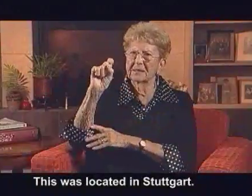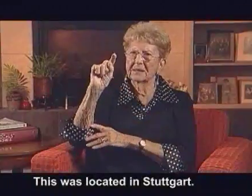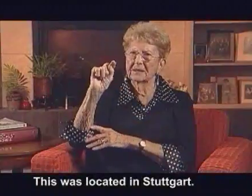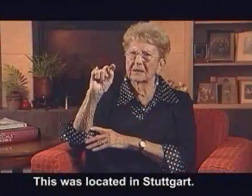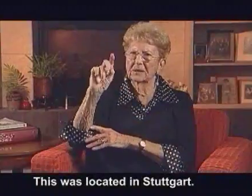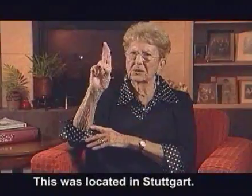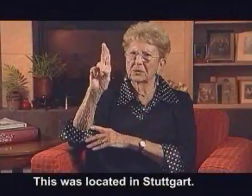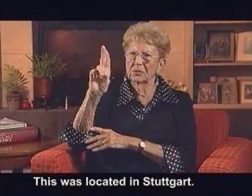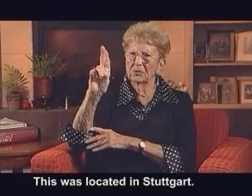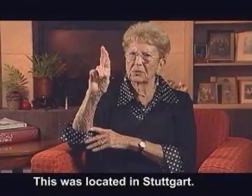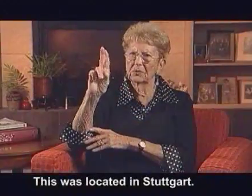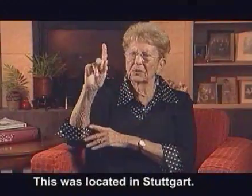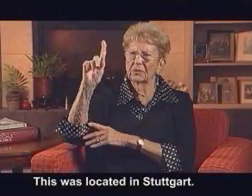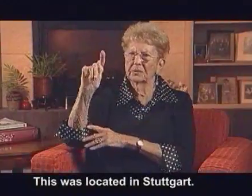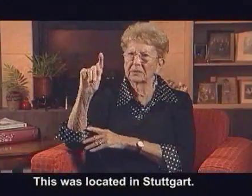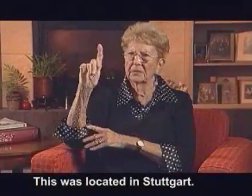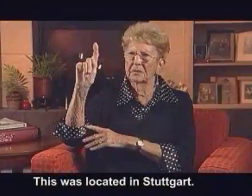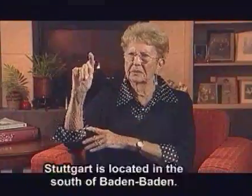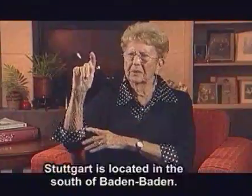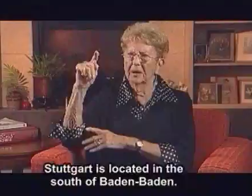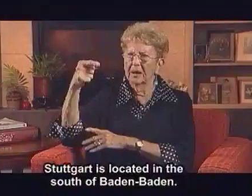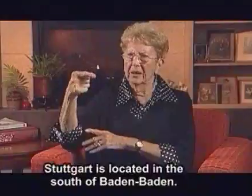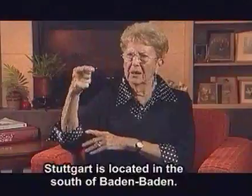This was located in Stuttgart.